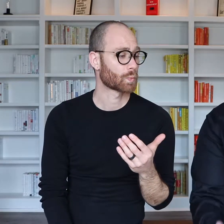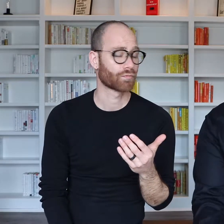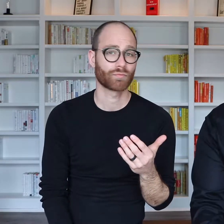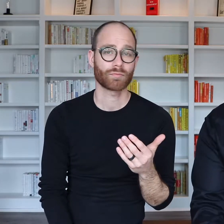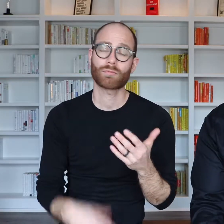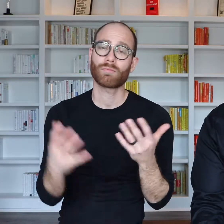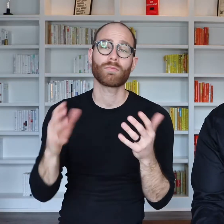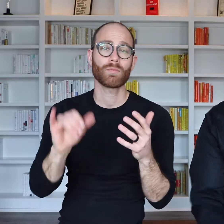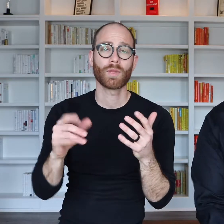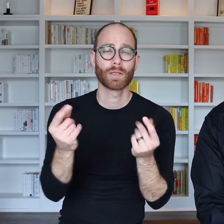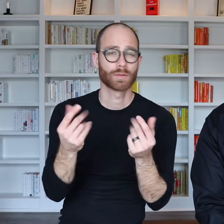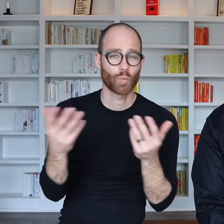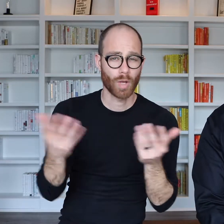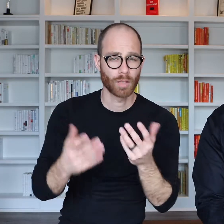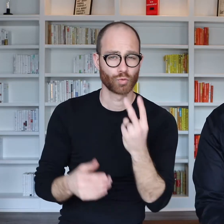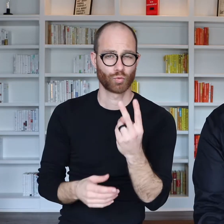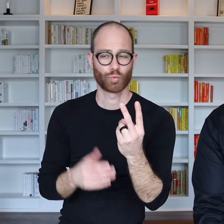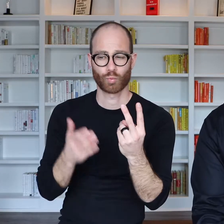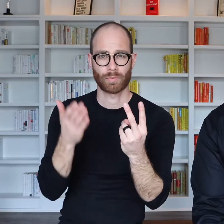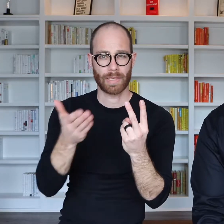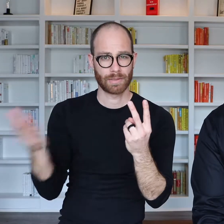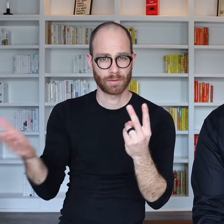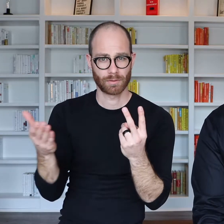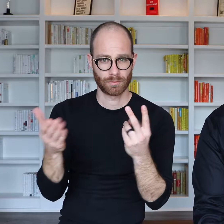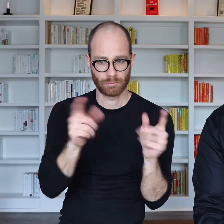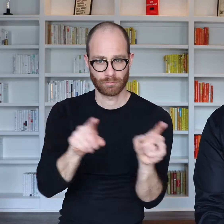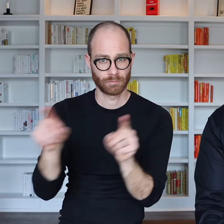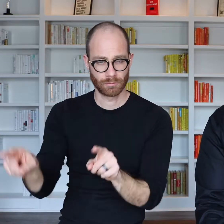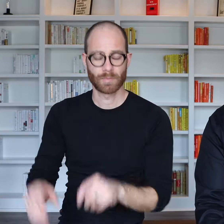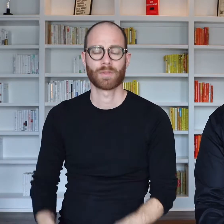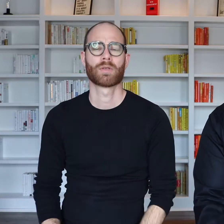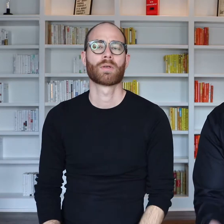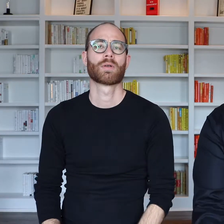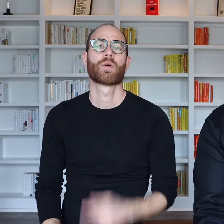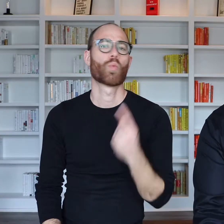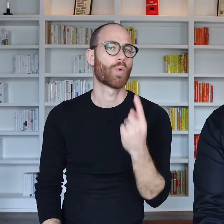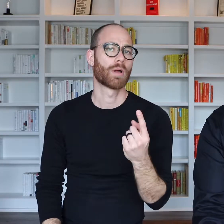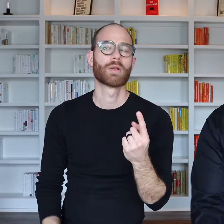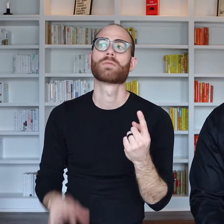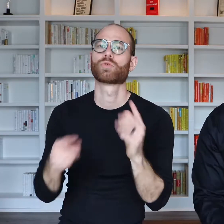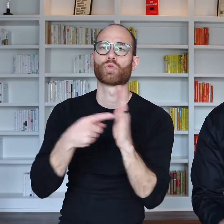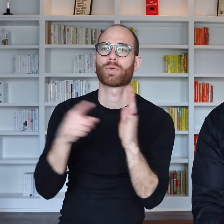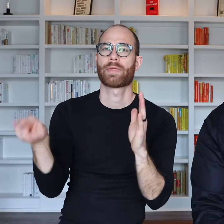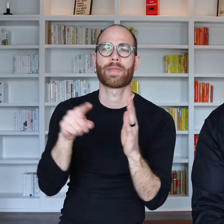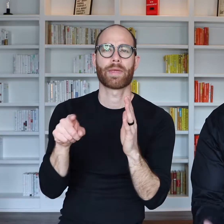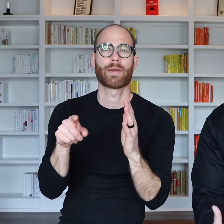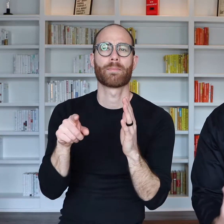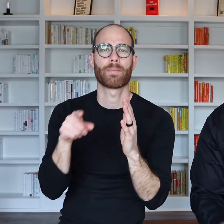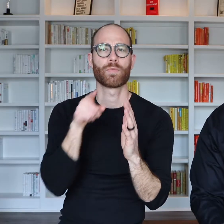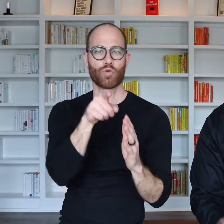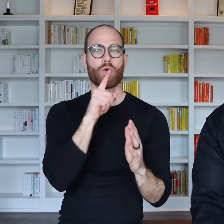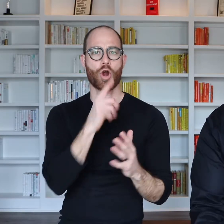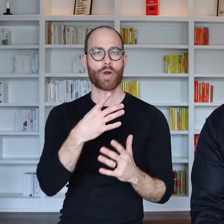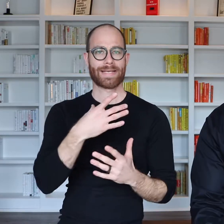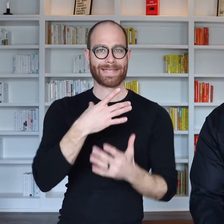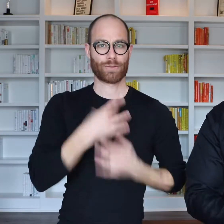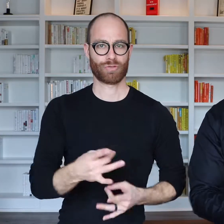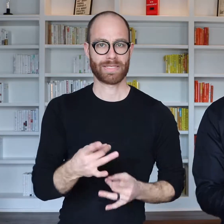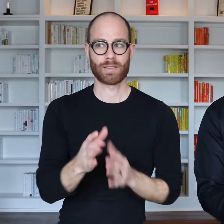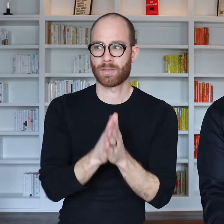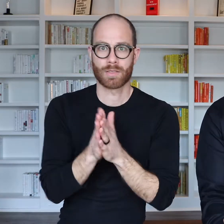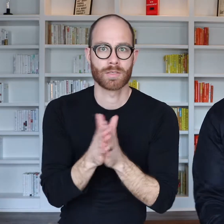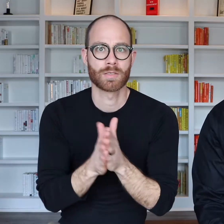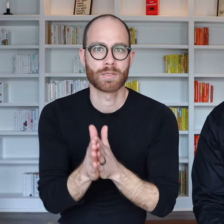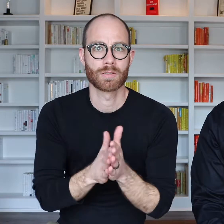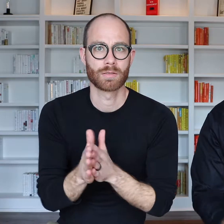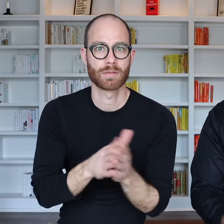Now what this does is twofold. The first thing that it does is it signals interest. It shows passion. It shows that you care enough, that you